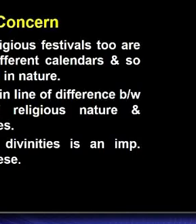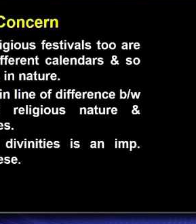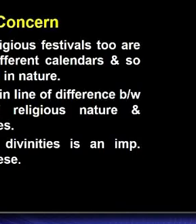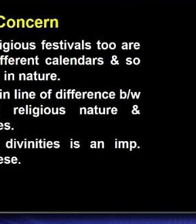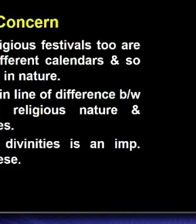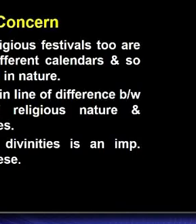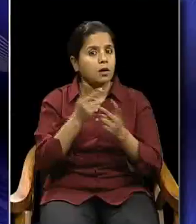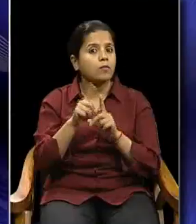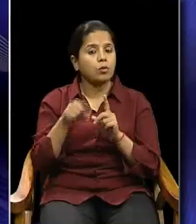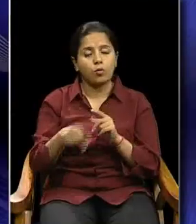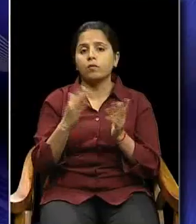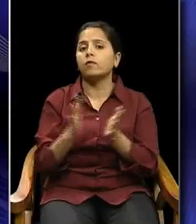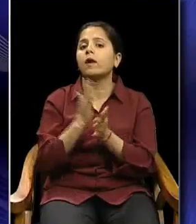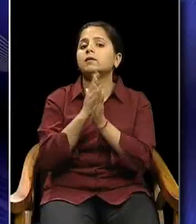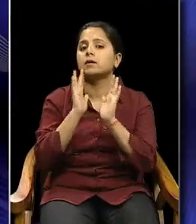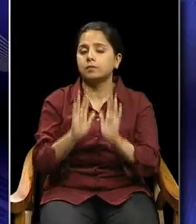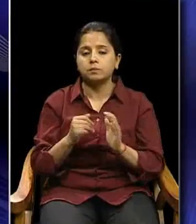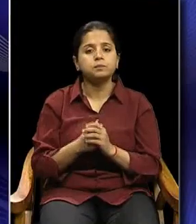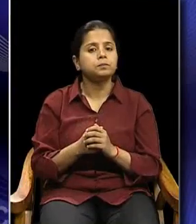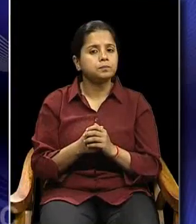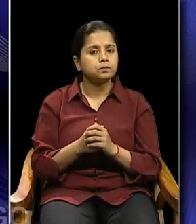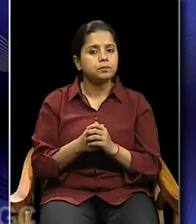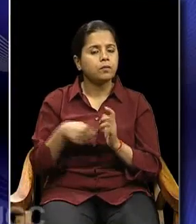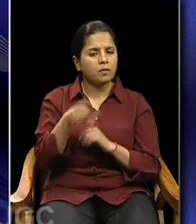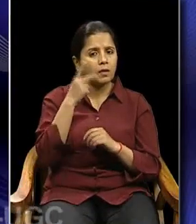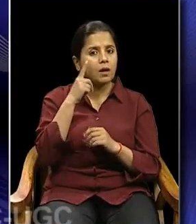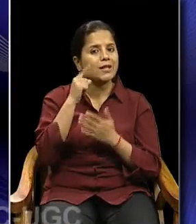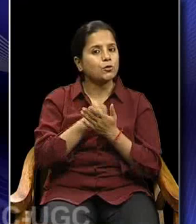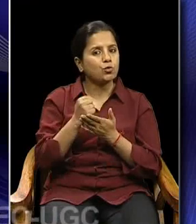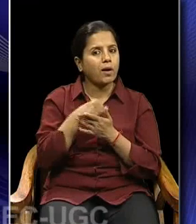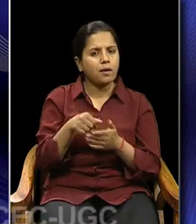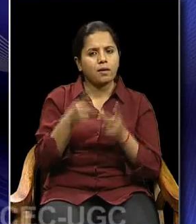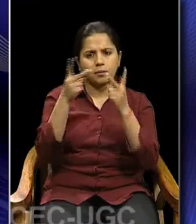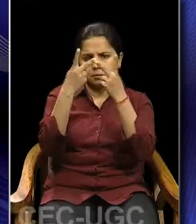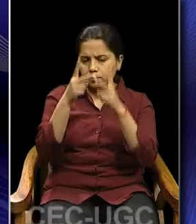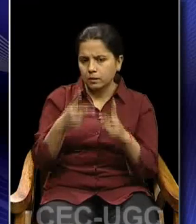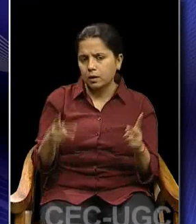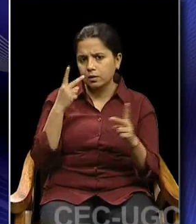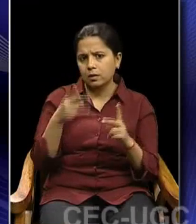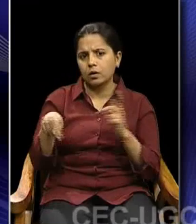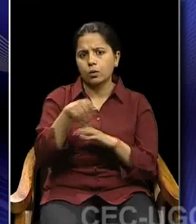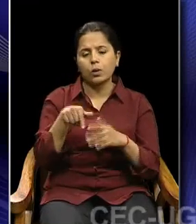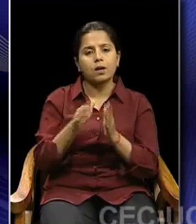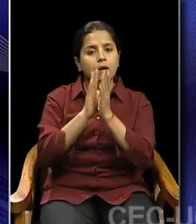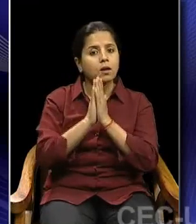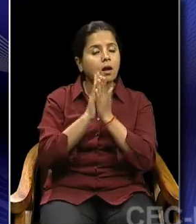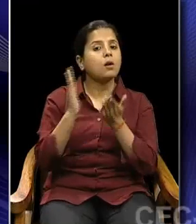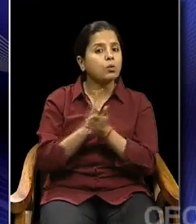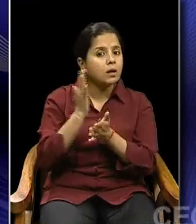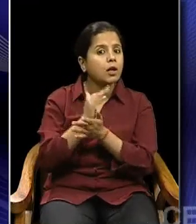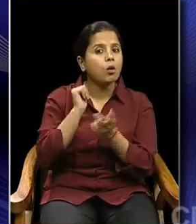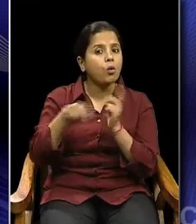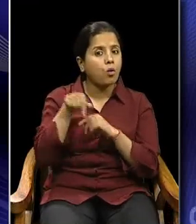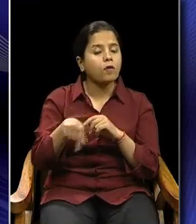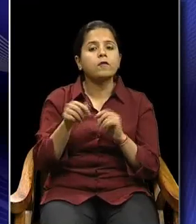of these festivals. So when trying to distinguish between the religious festival and